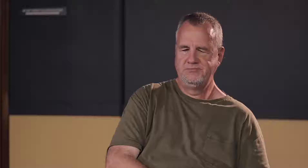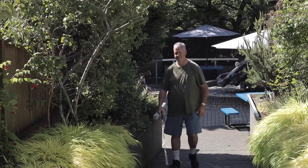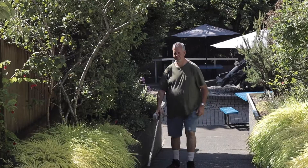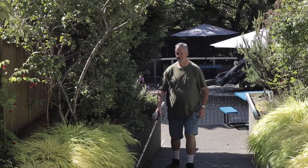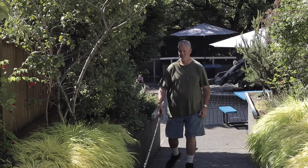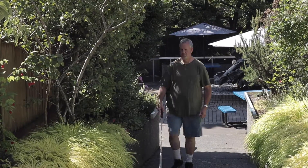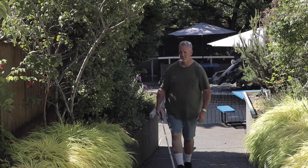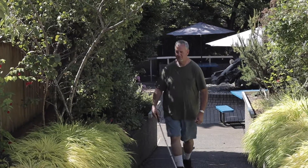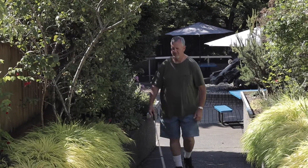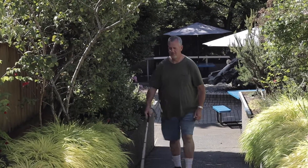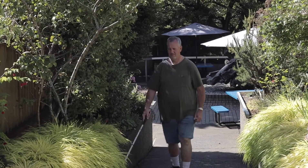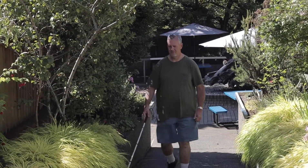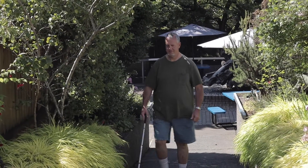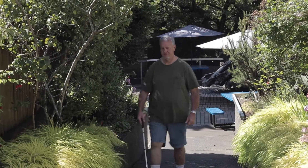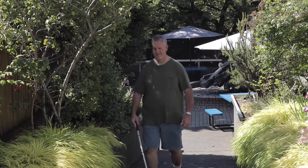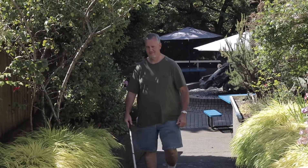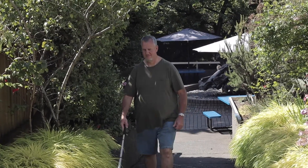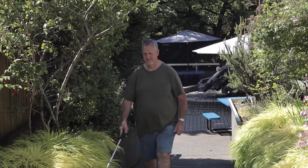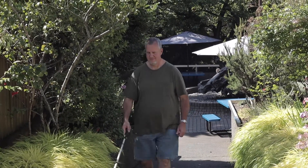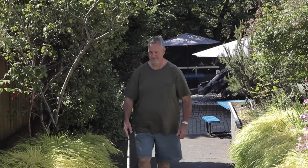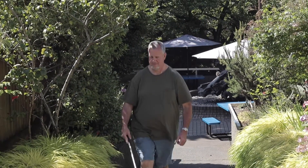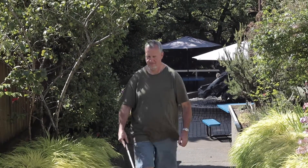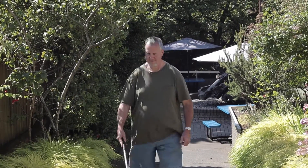Oftentimes I'm doing the same thing day to day, but not always.